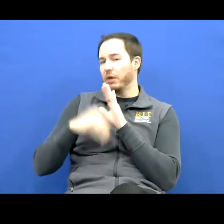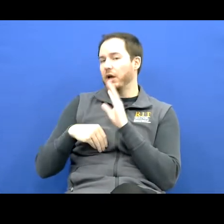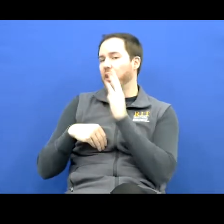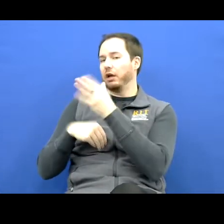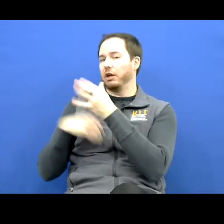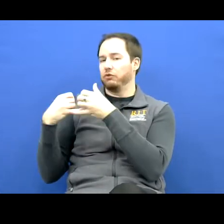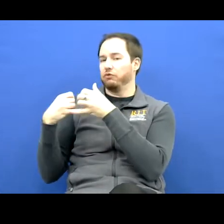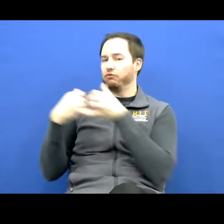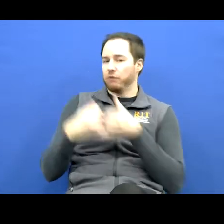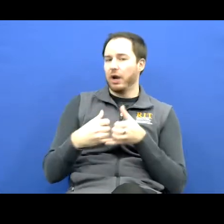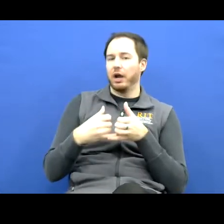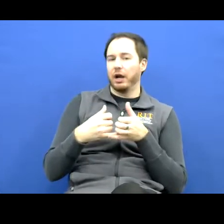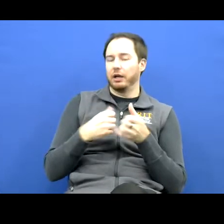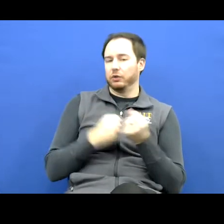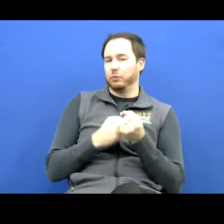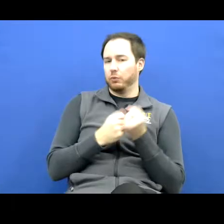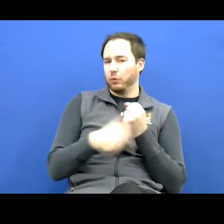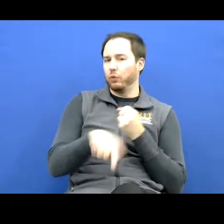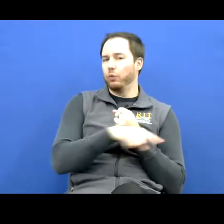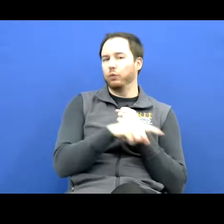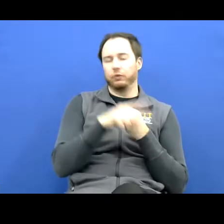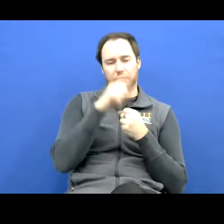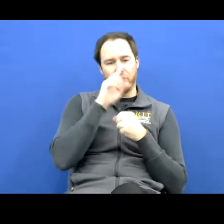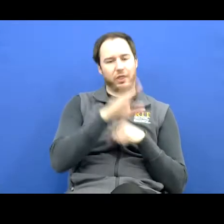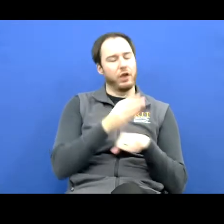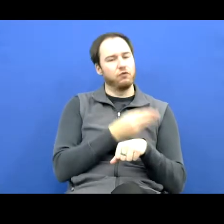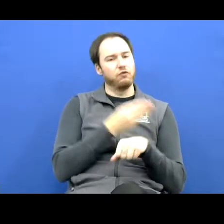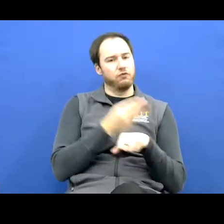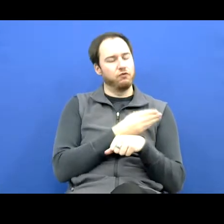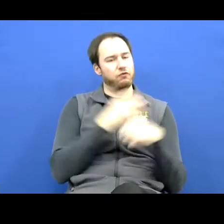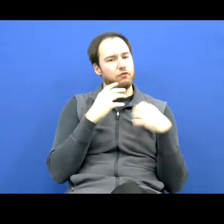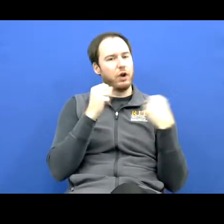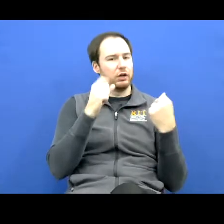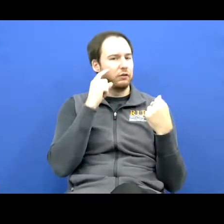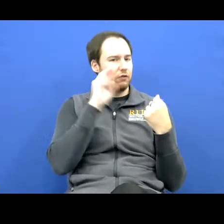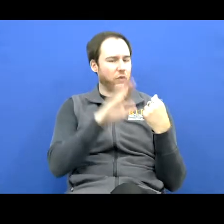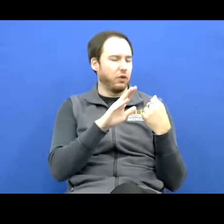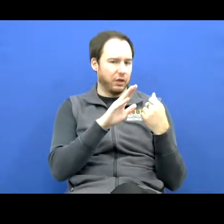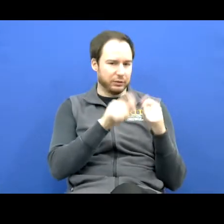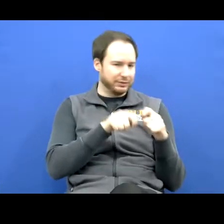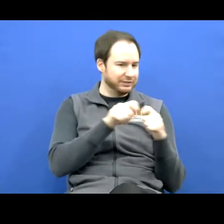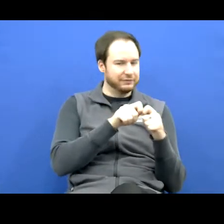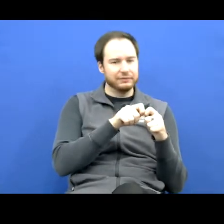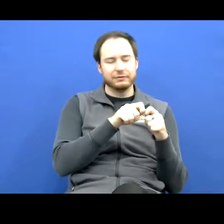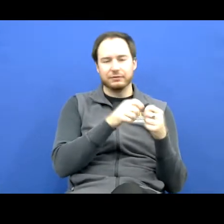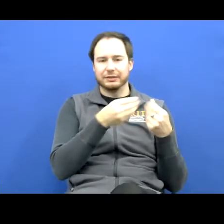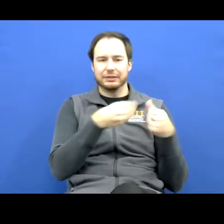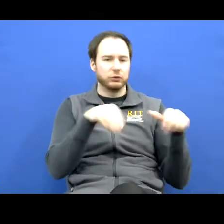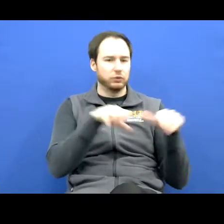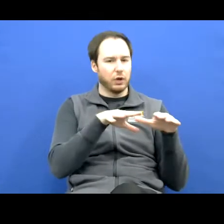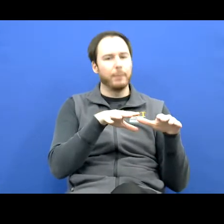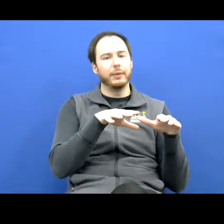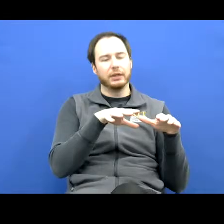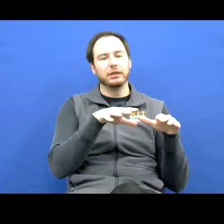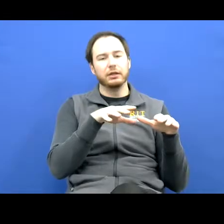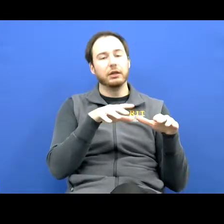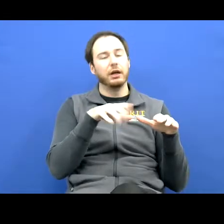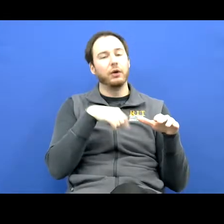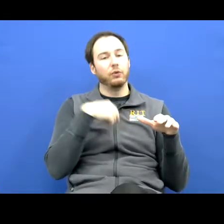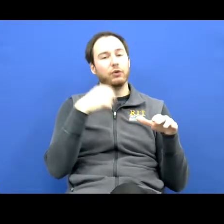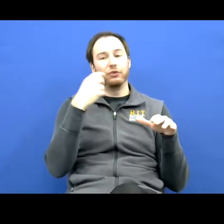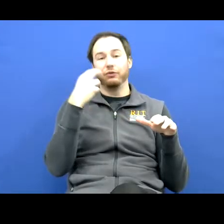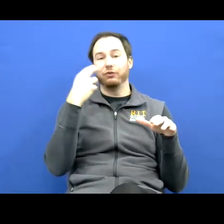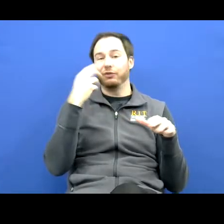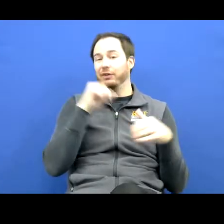to get additional funding to help with the restoration of key historic properties. And one of the things we